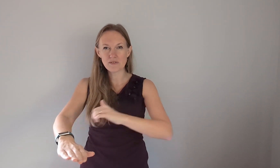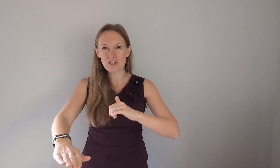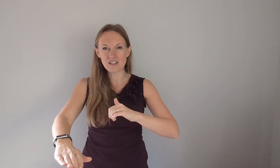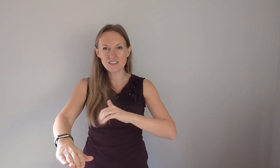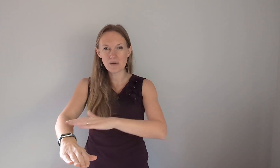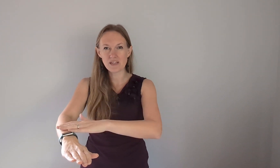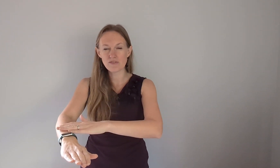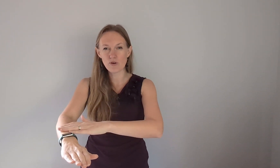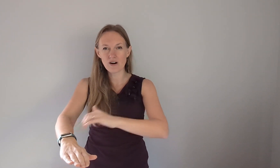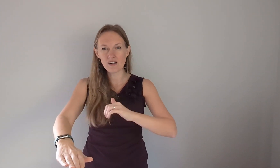your non-dominant forearm.